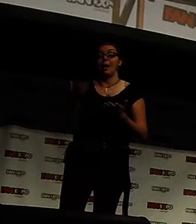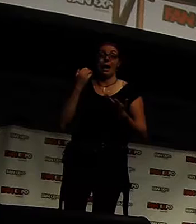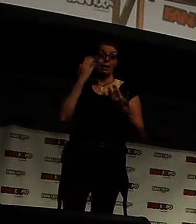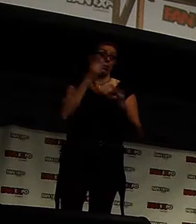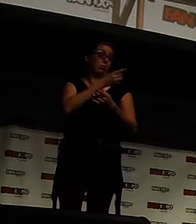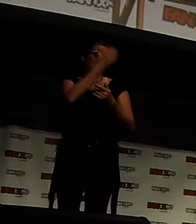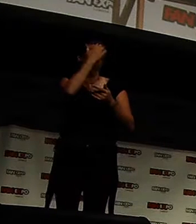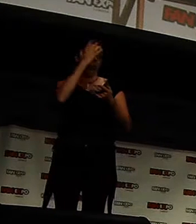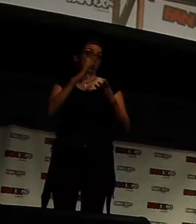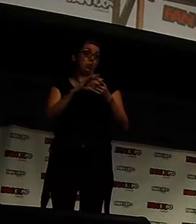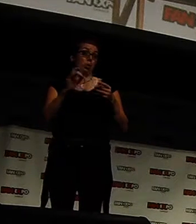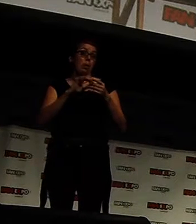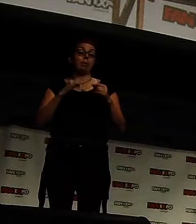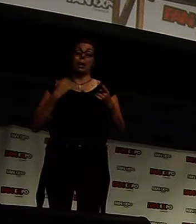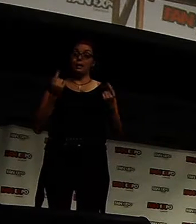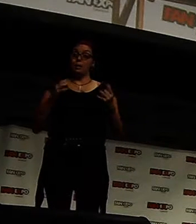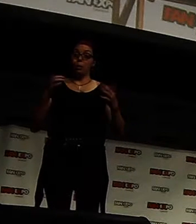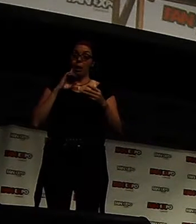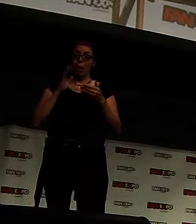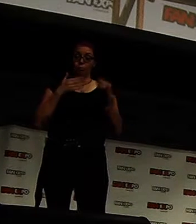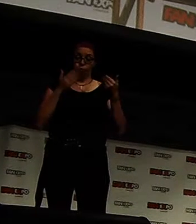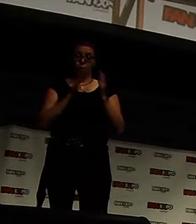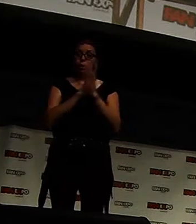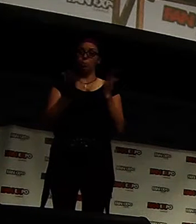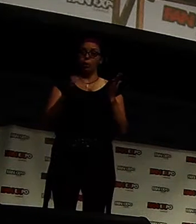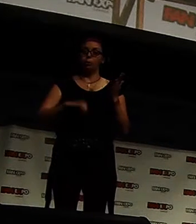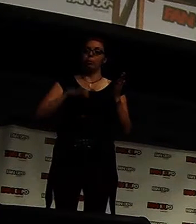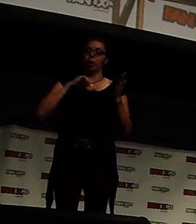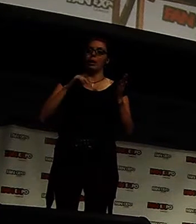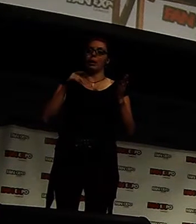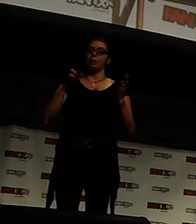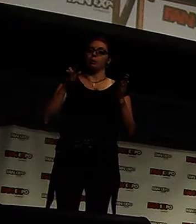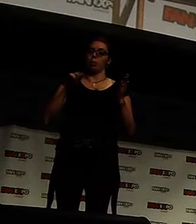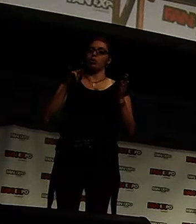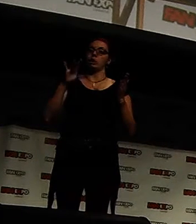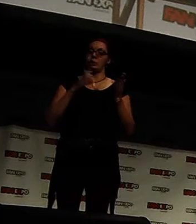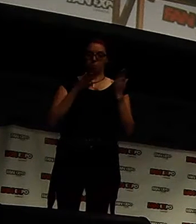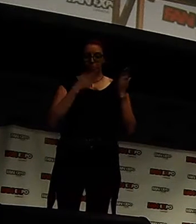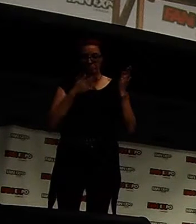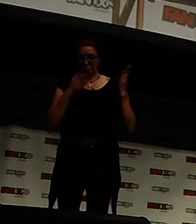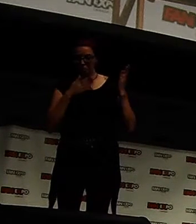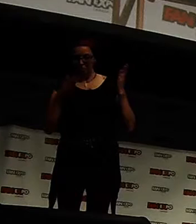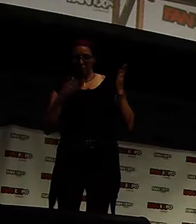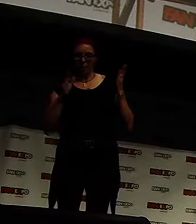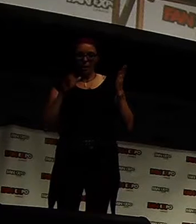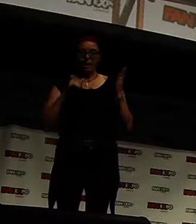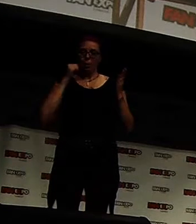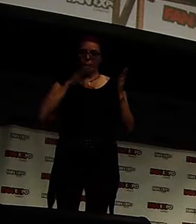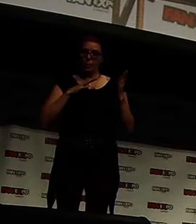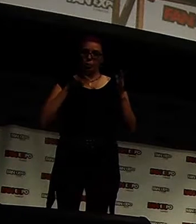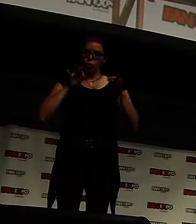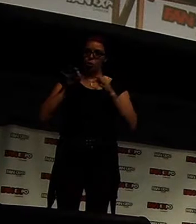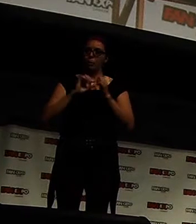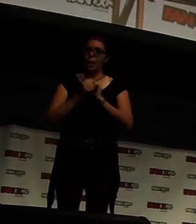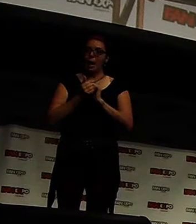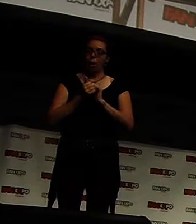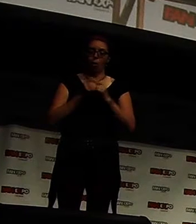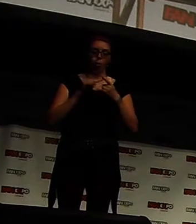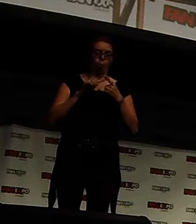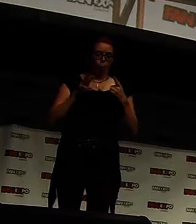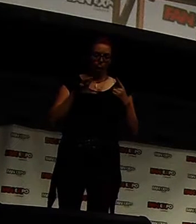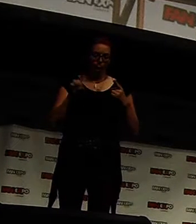just basically went through her book and picked out the words she's described as, and the list was like wild, volatile,